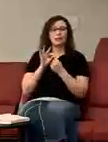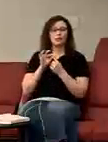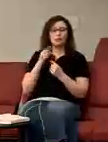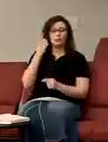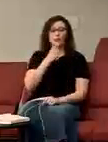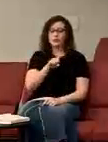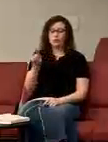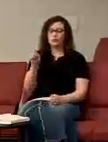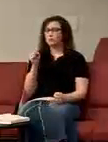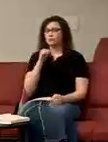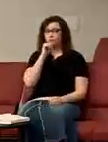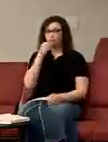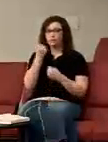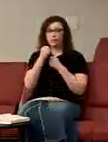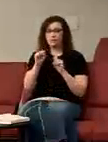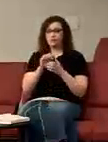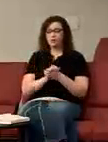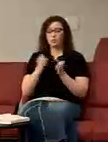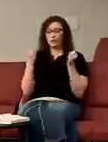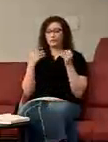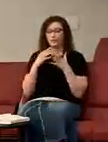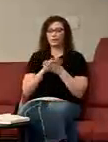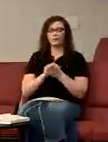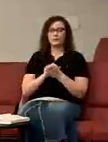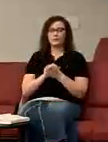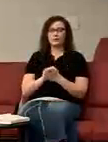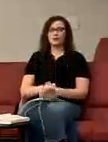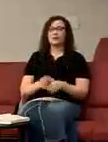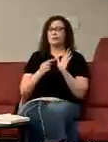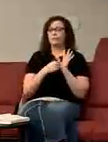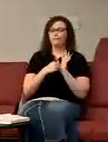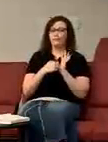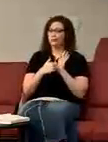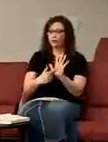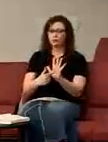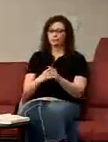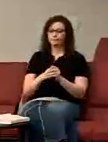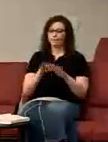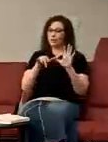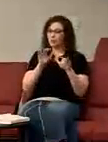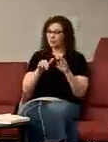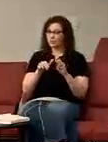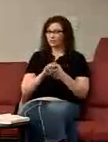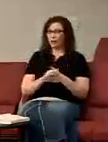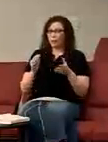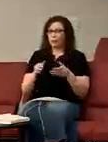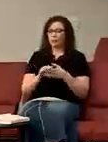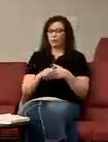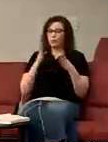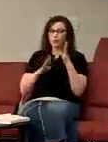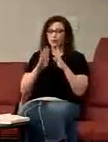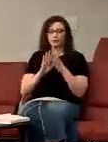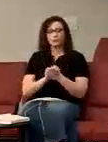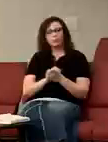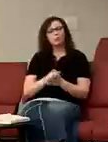afraid of this whole thing. The media's got them really worked up. And we know where we're going. And it's a